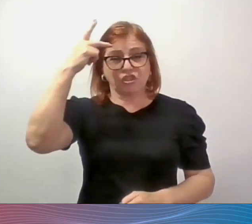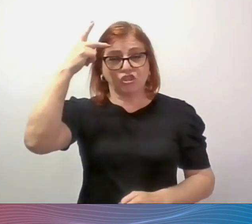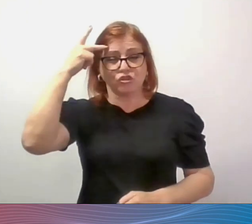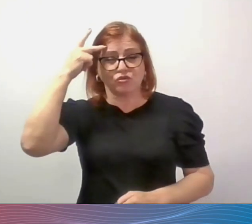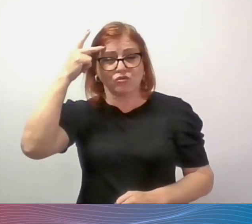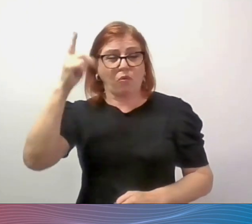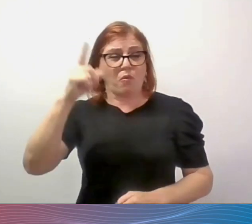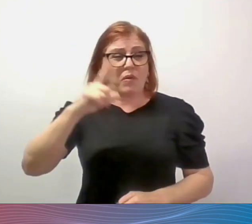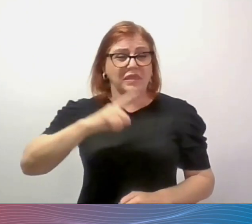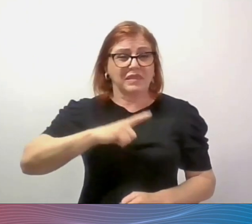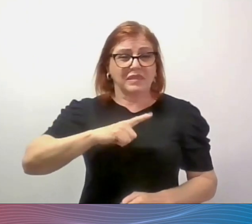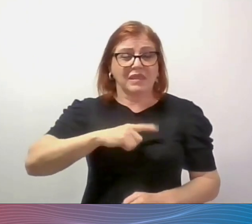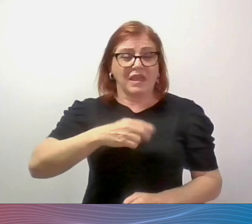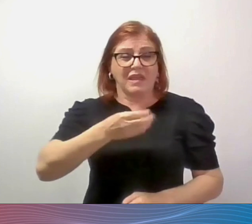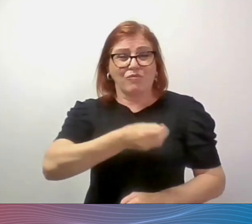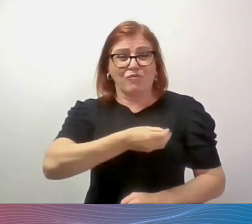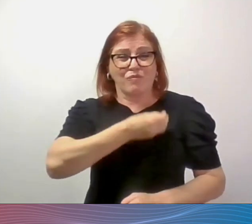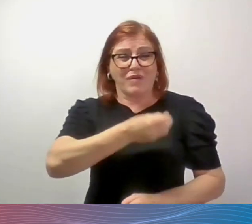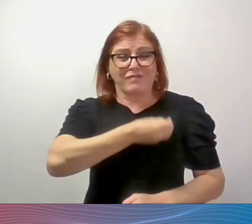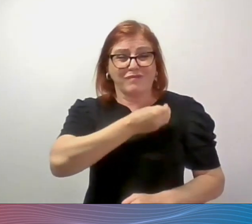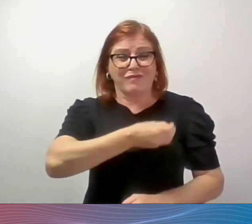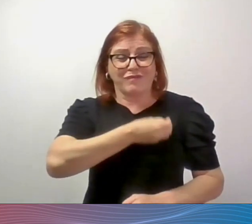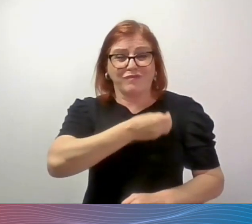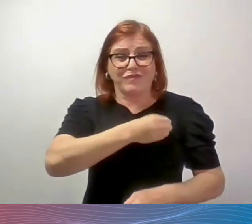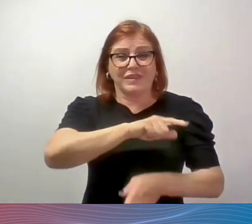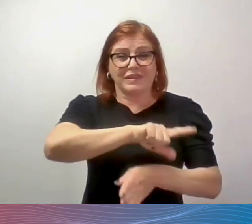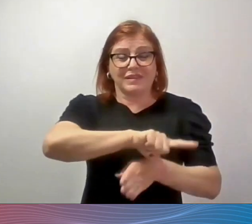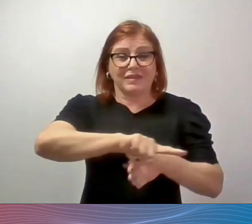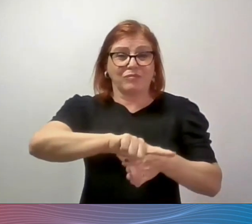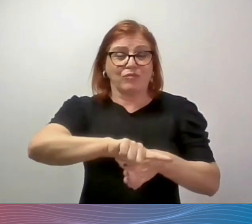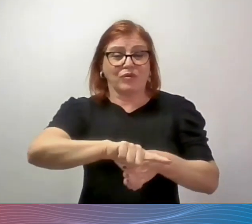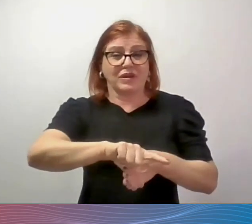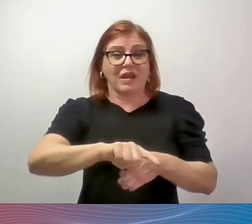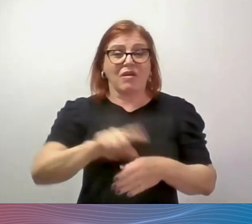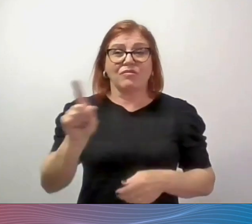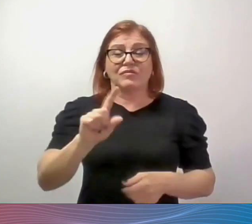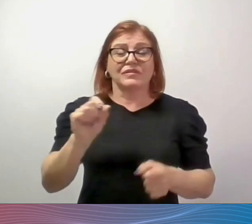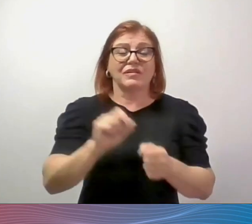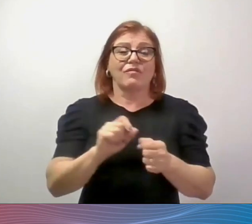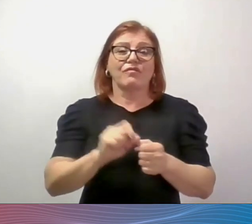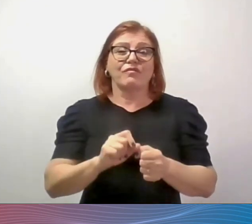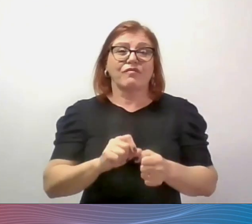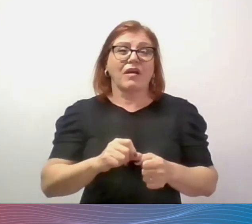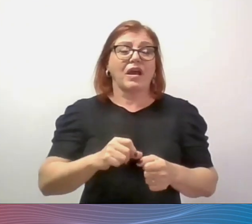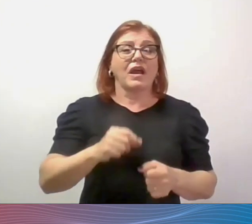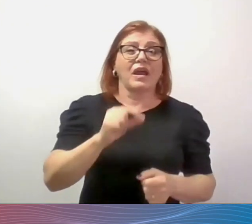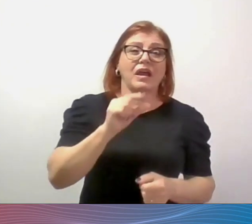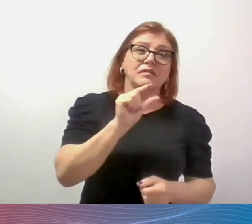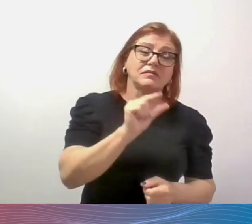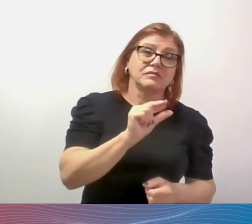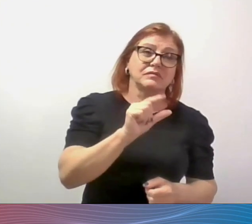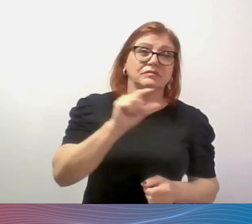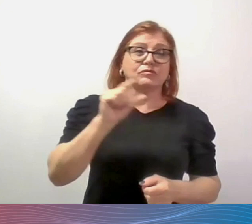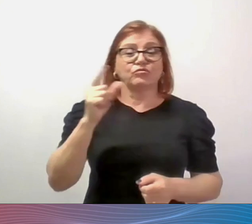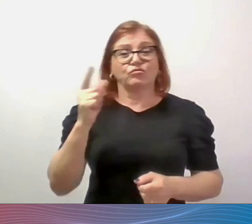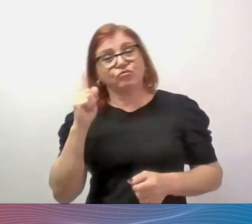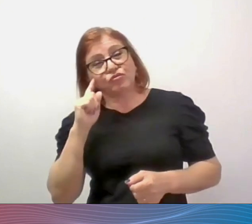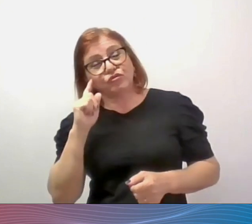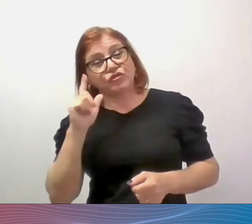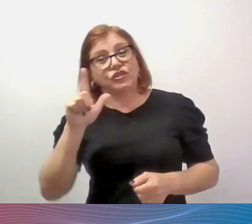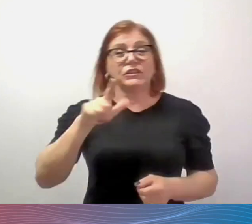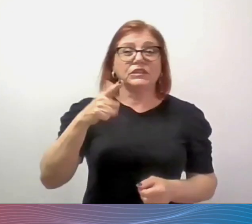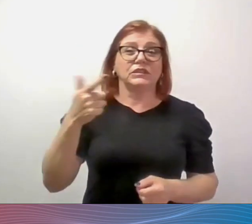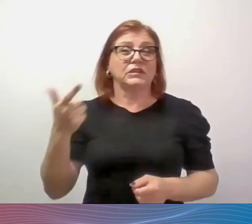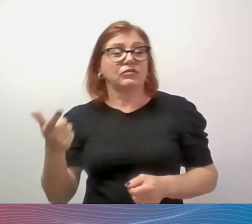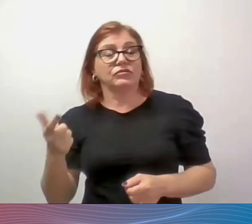here is an immoral man, and here is not talking about someone who committed that type of sin, but it's someone who became that type